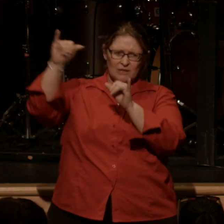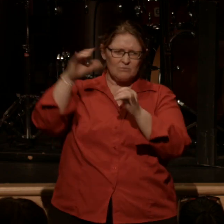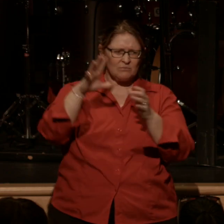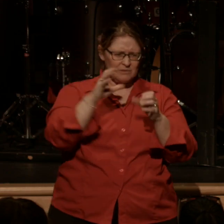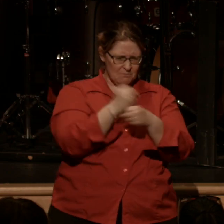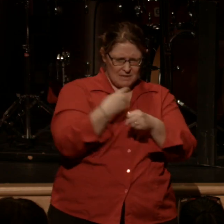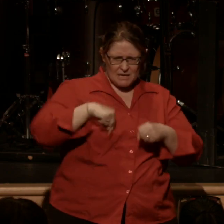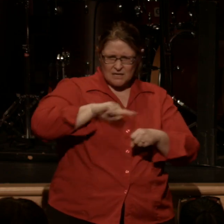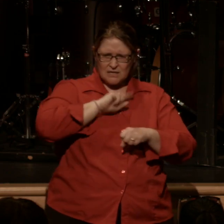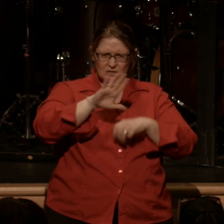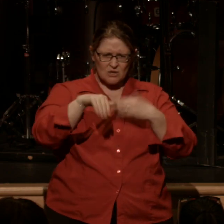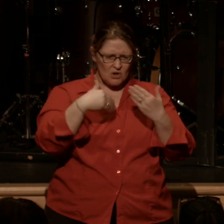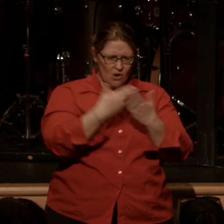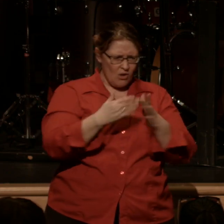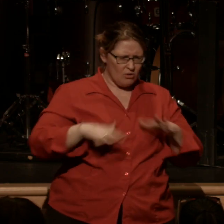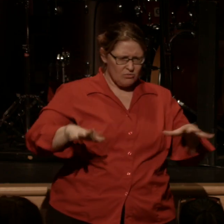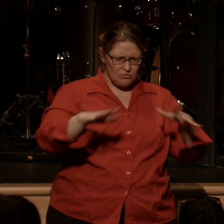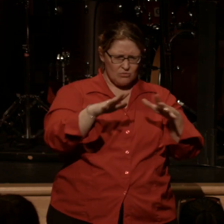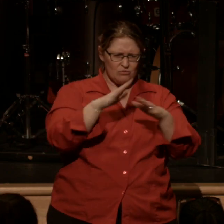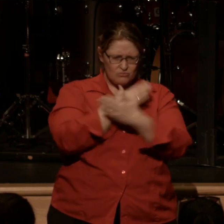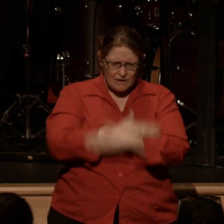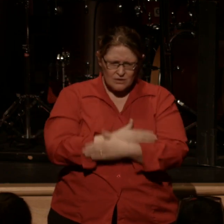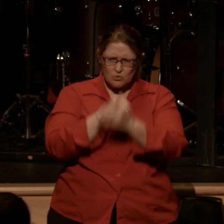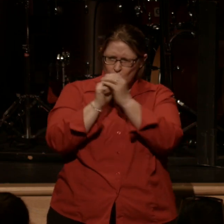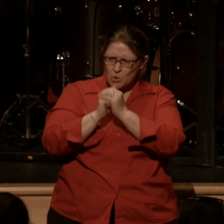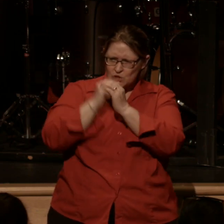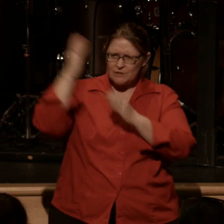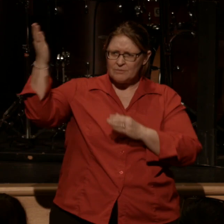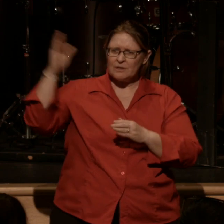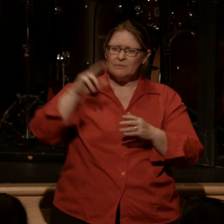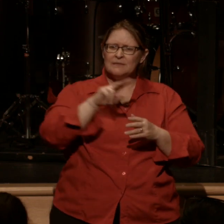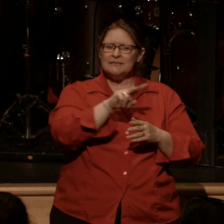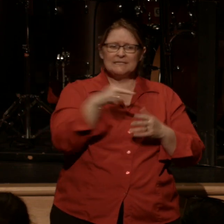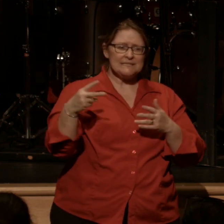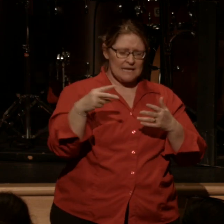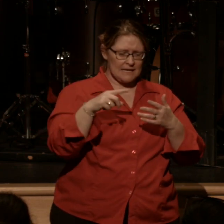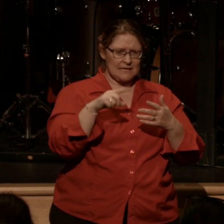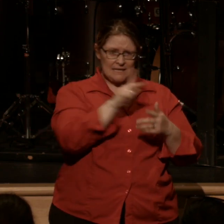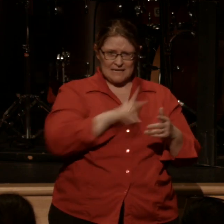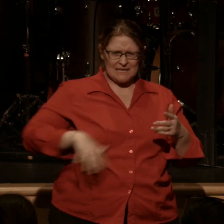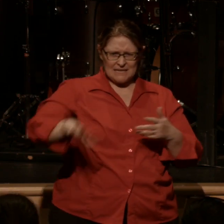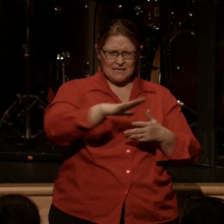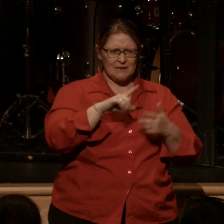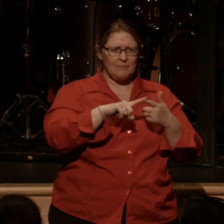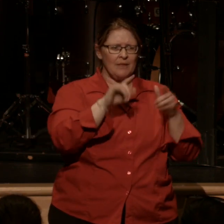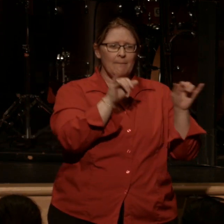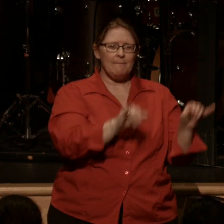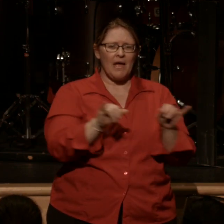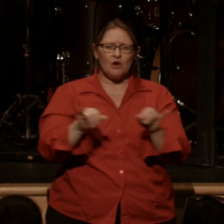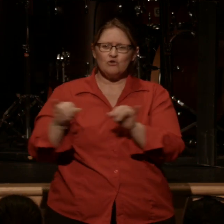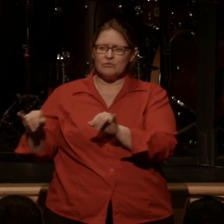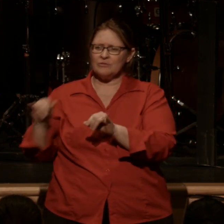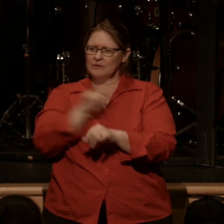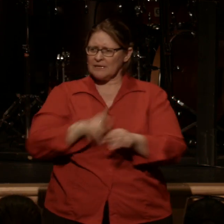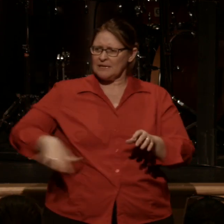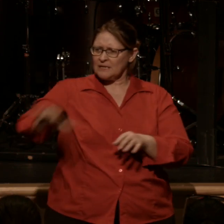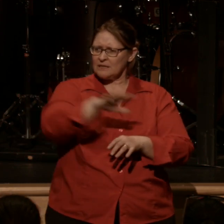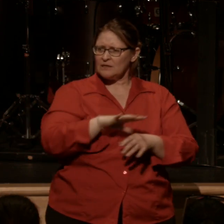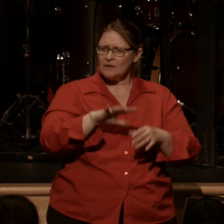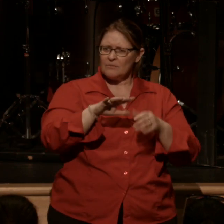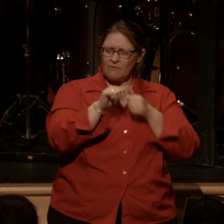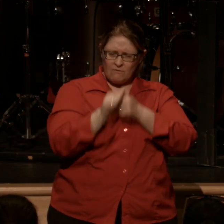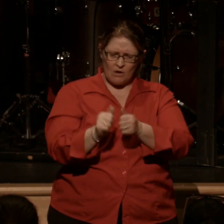he created us to rest and to worship him. And then in the second kingdom, the pattern of the kingdom gets followed by